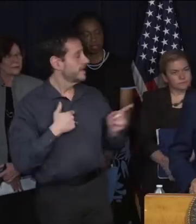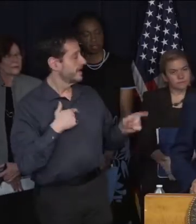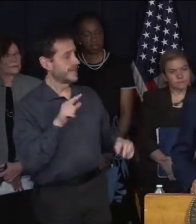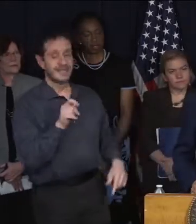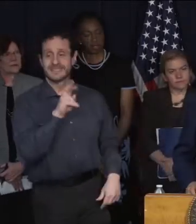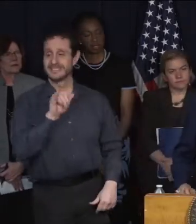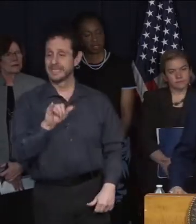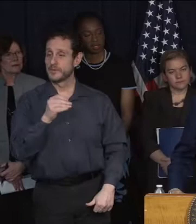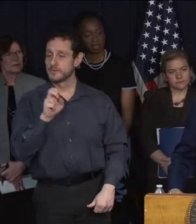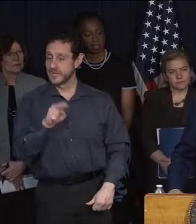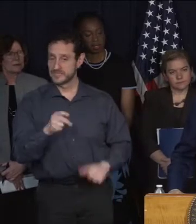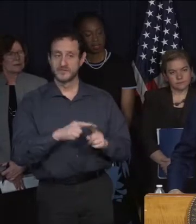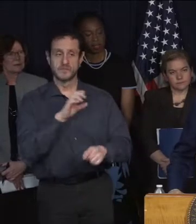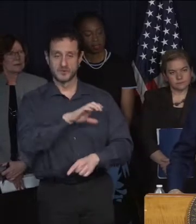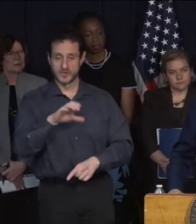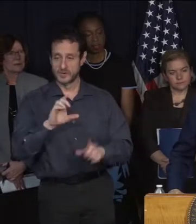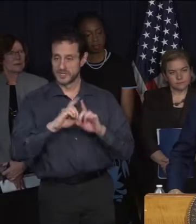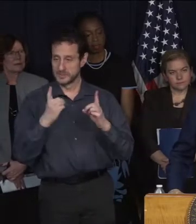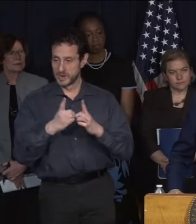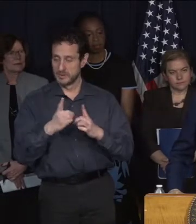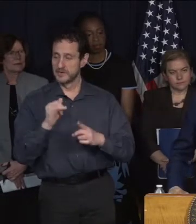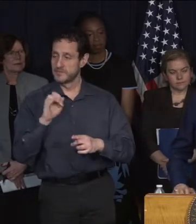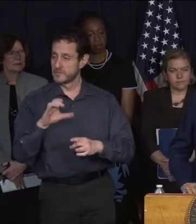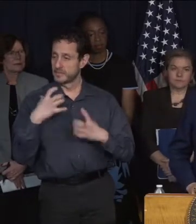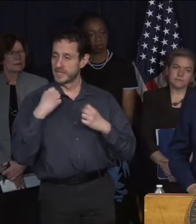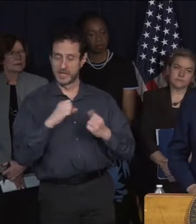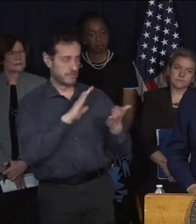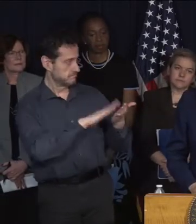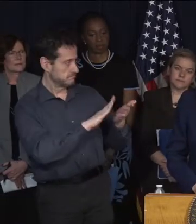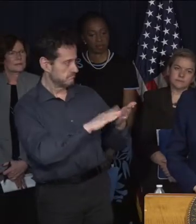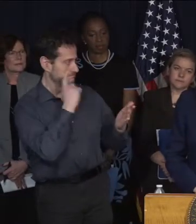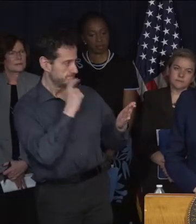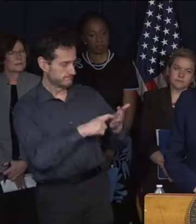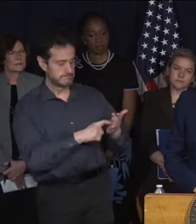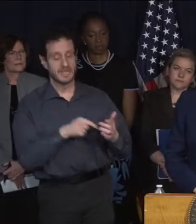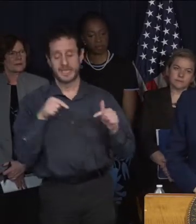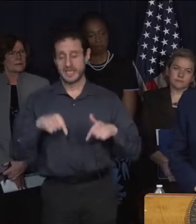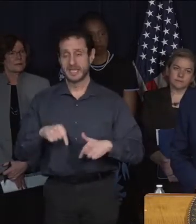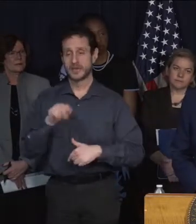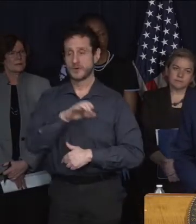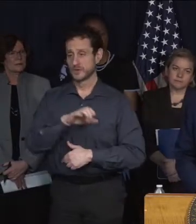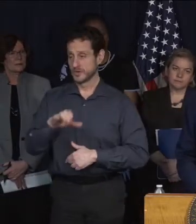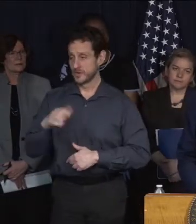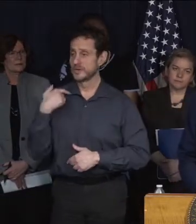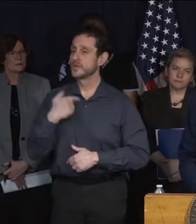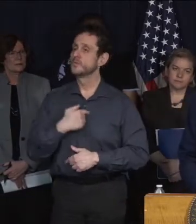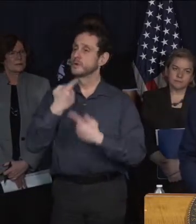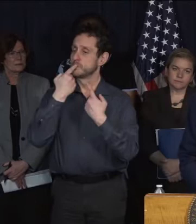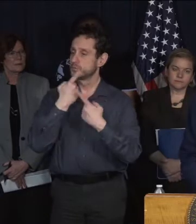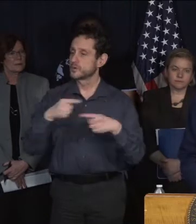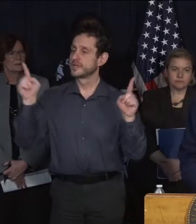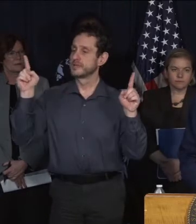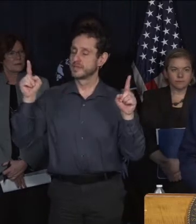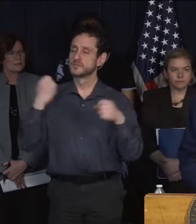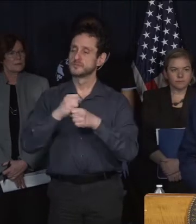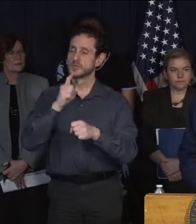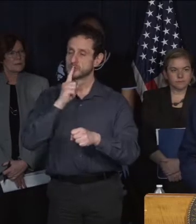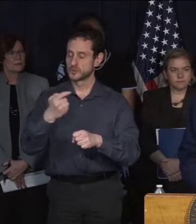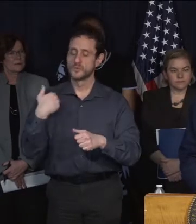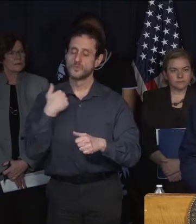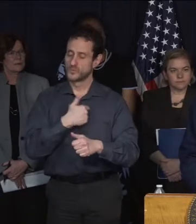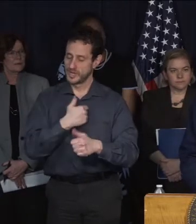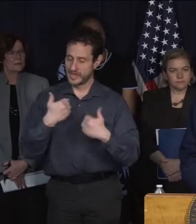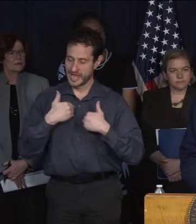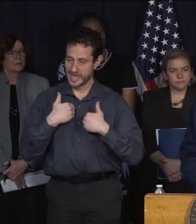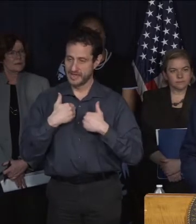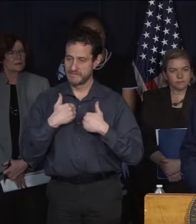County Department of Public Health. Here in Cook County, we're also issuing a declaration to ensure that we maximize the